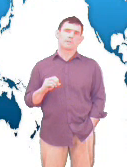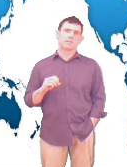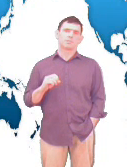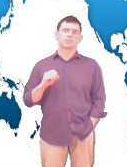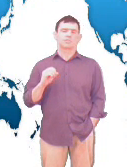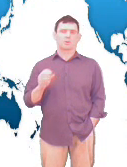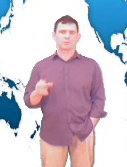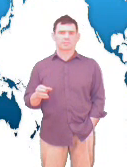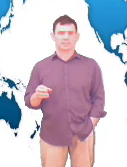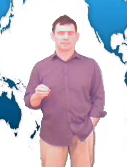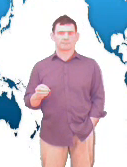just noticing